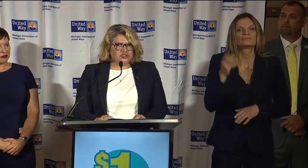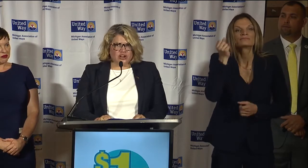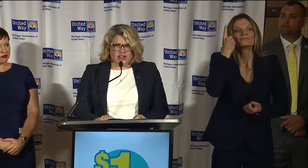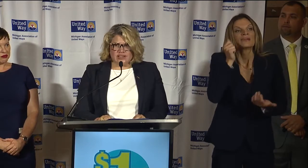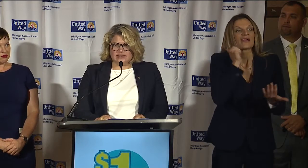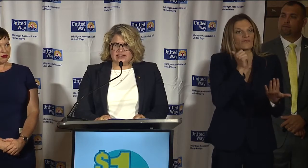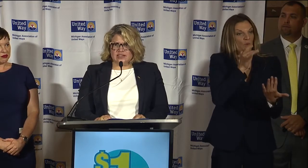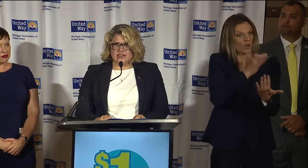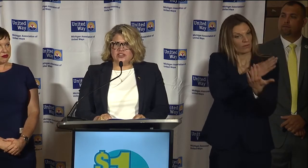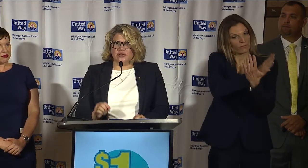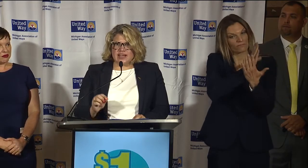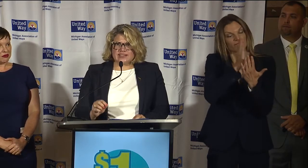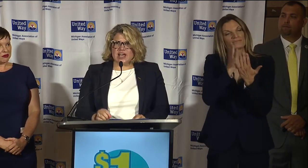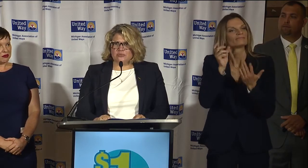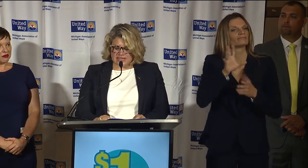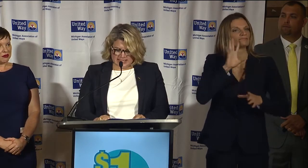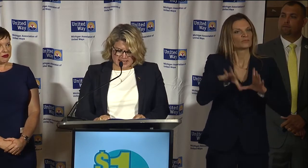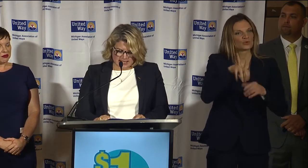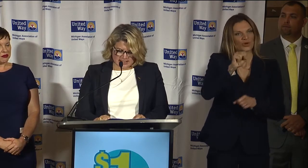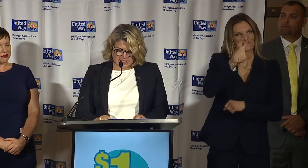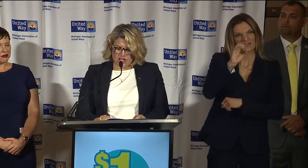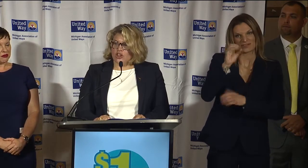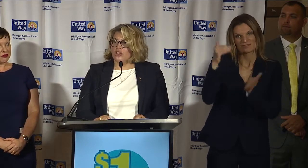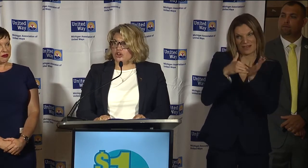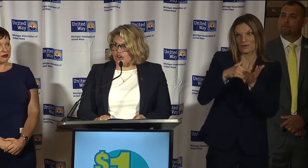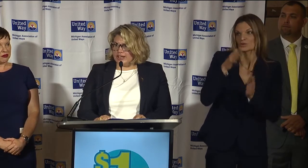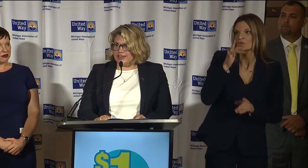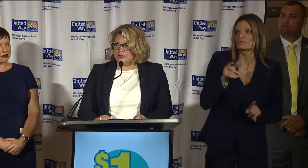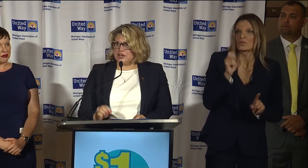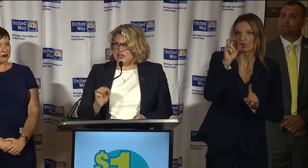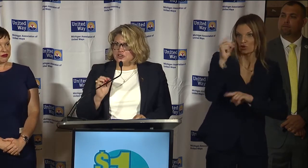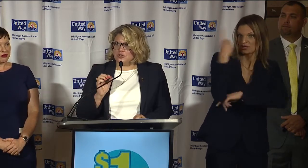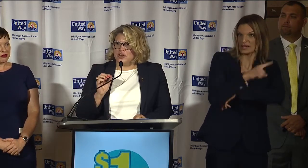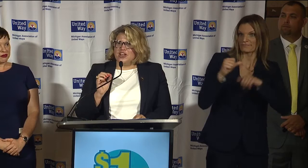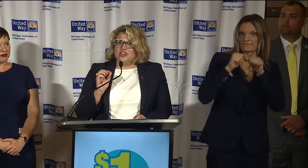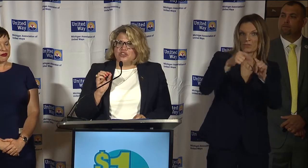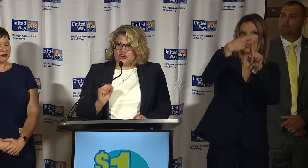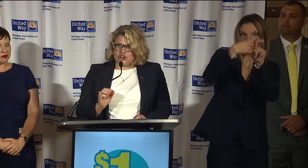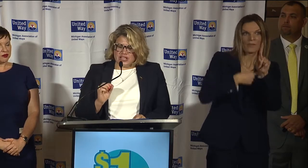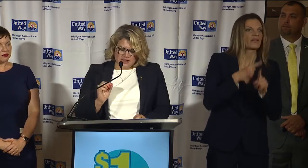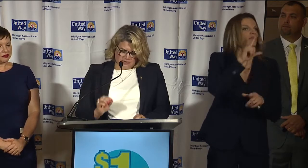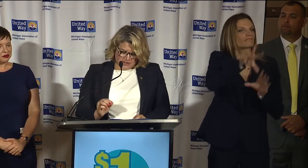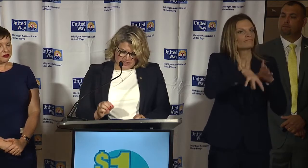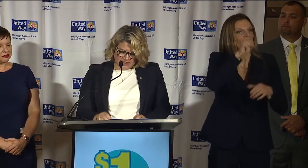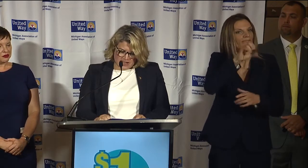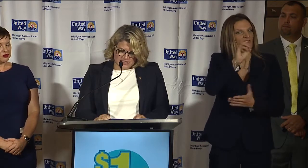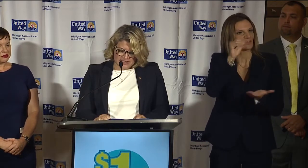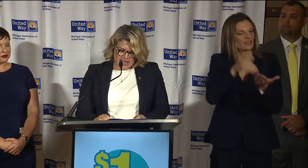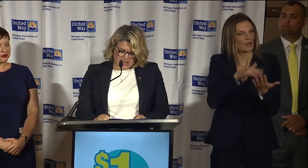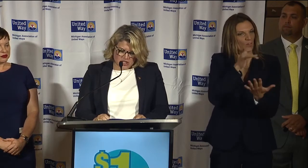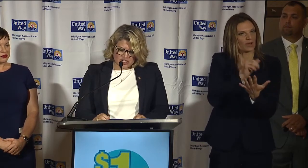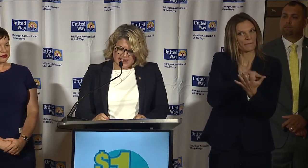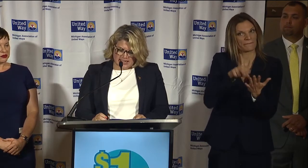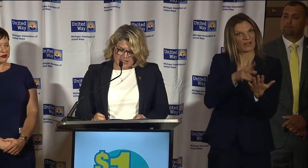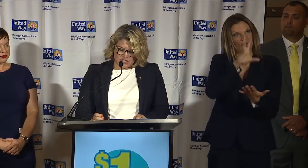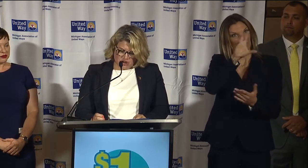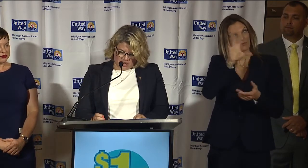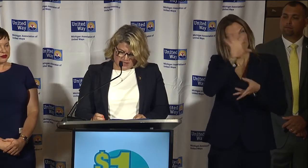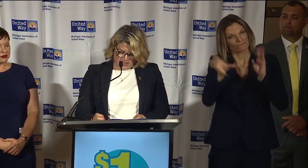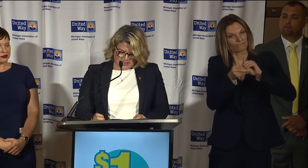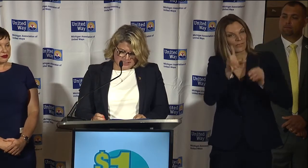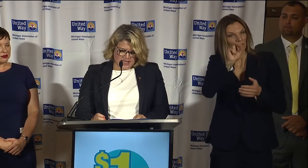daily drawings. You ask how many days? 30. We're going to do 30 $50,000